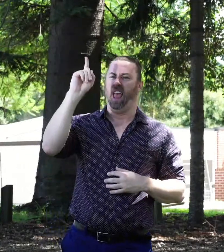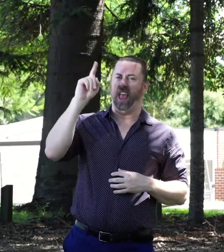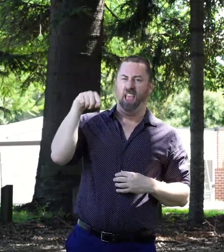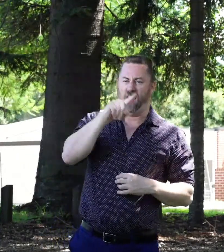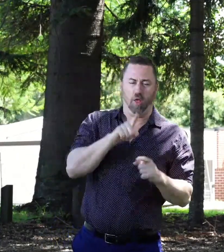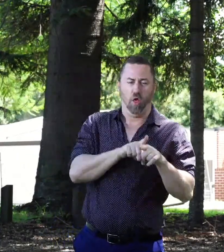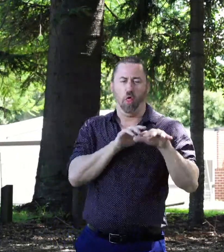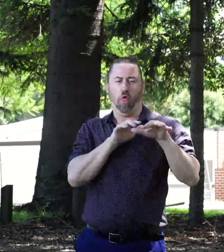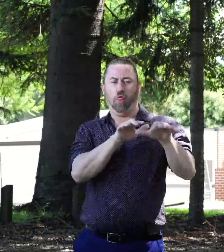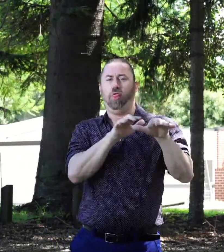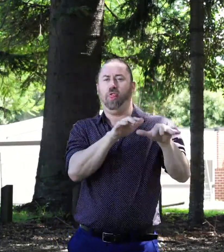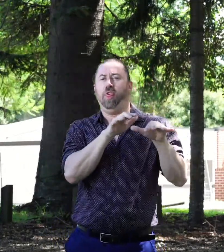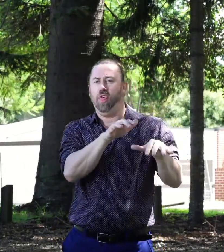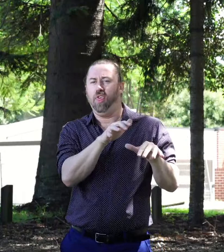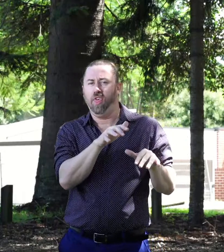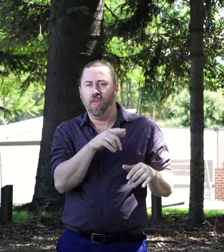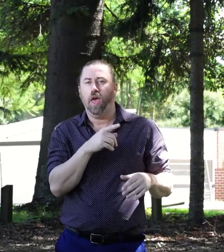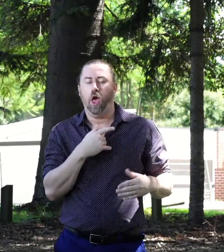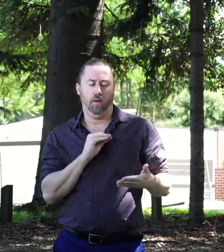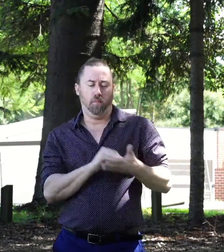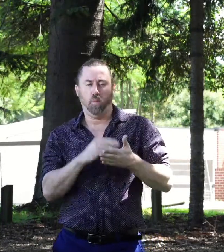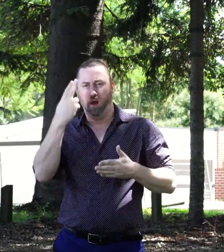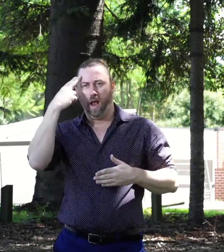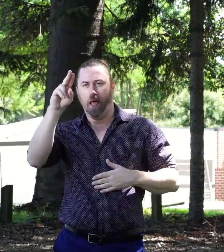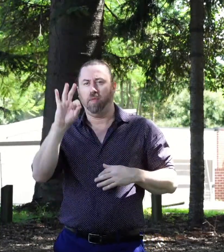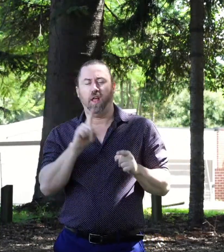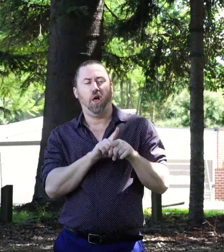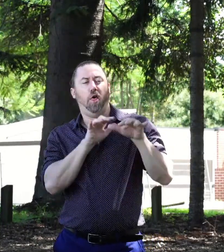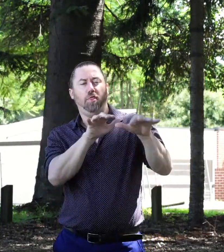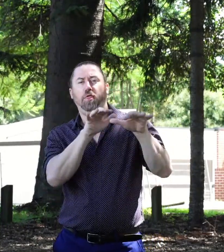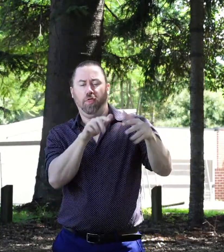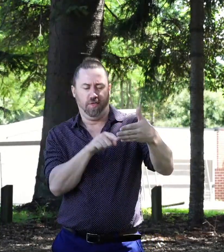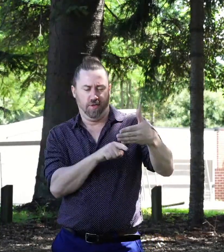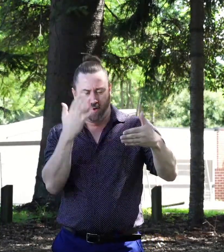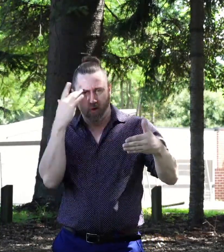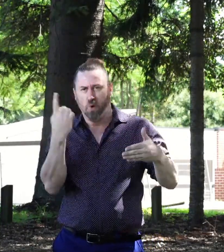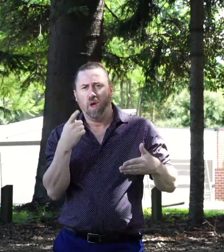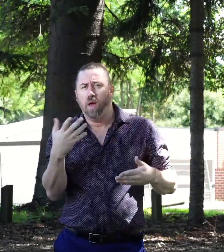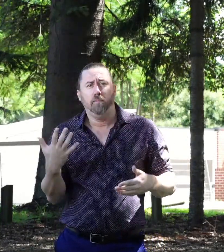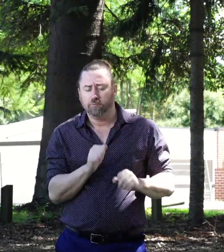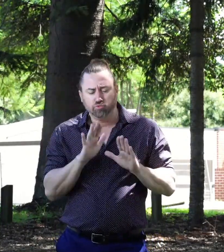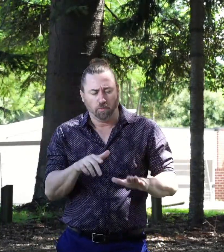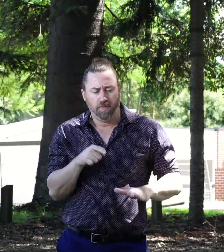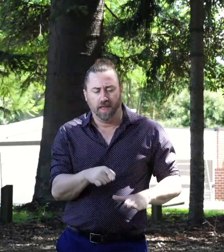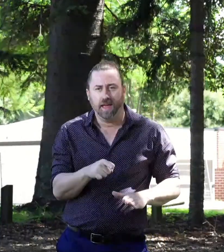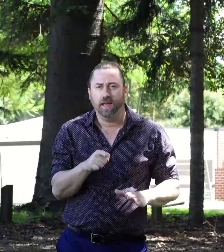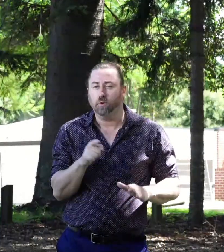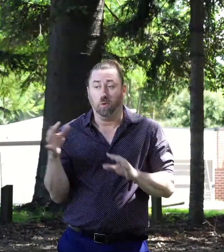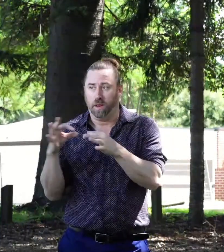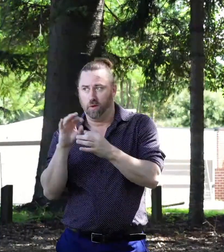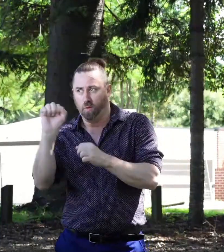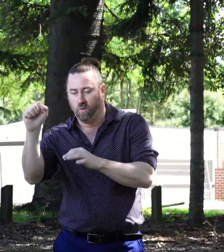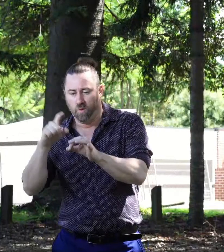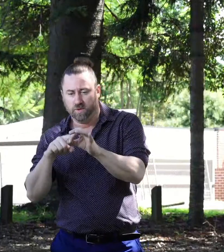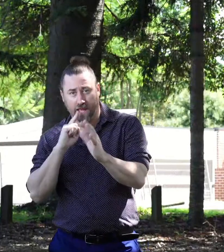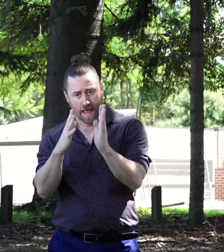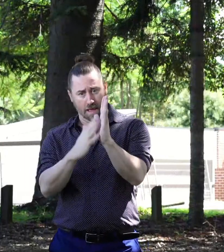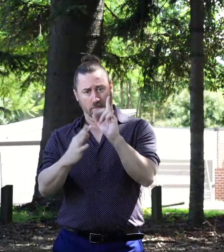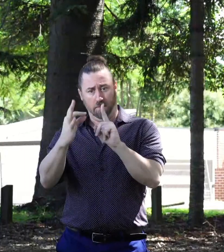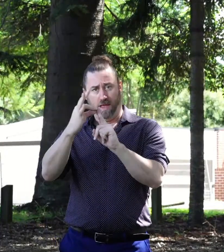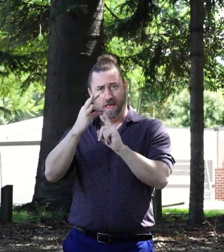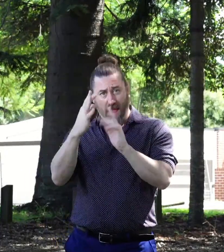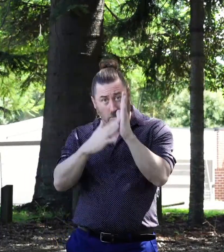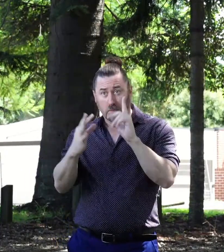people without putting your name to it, and the practice must stop. Now, going back to your earlier question, for an MP to